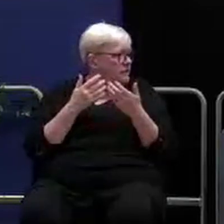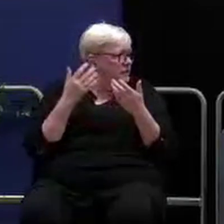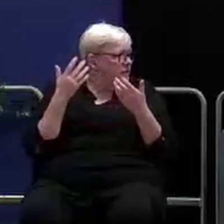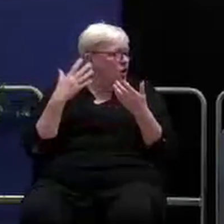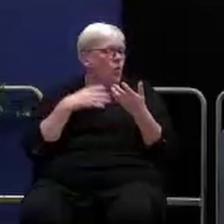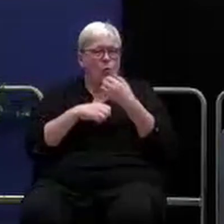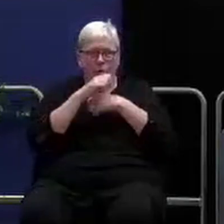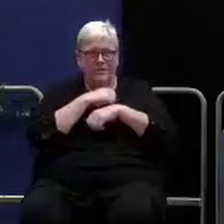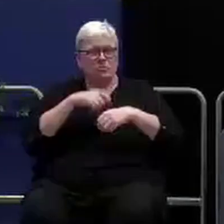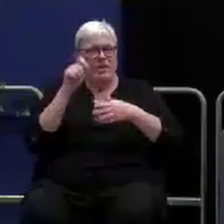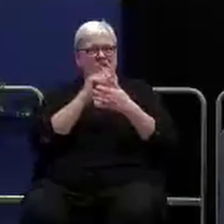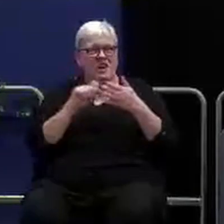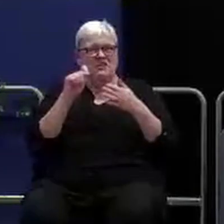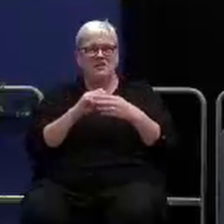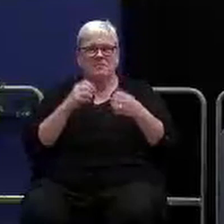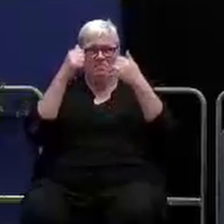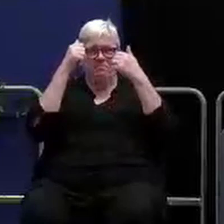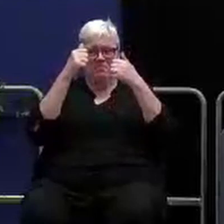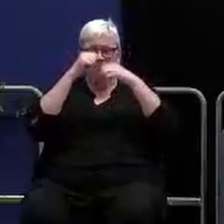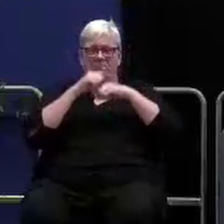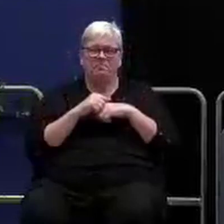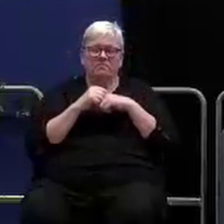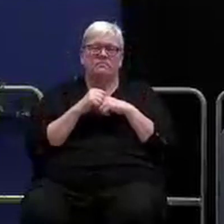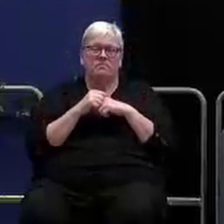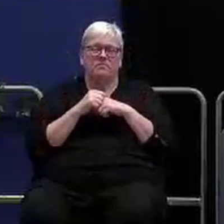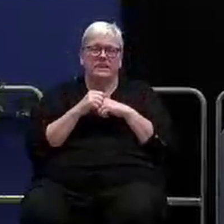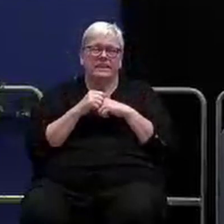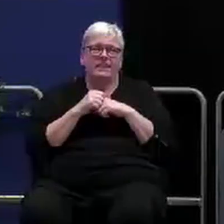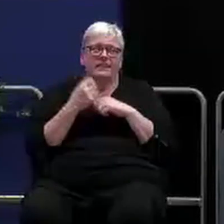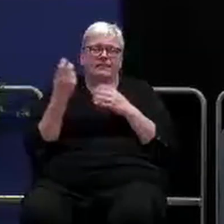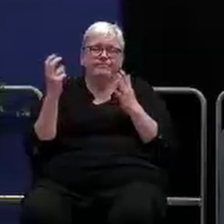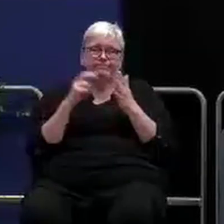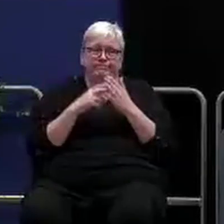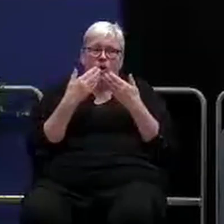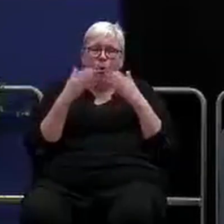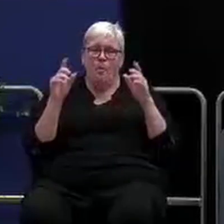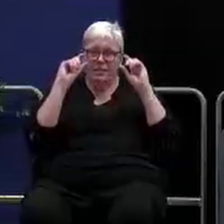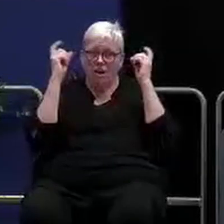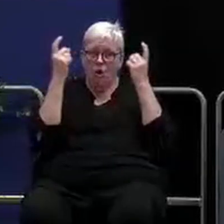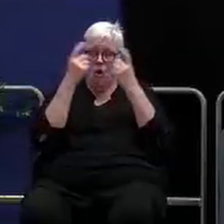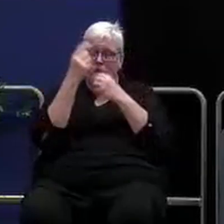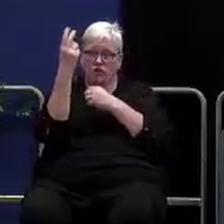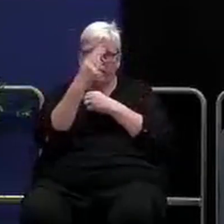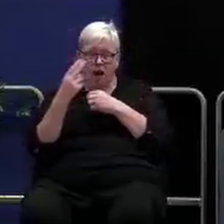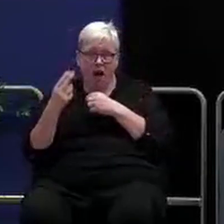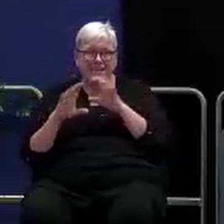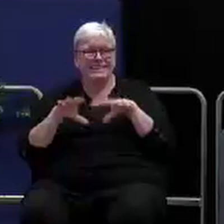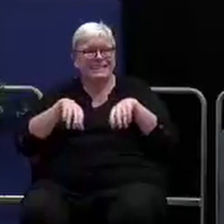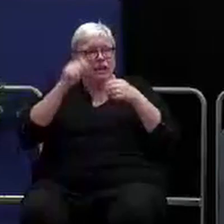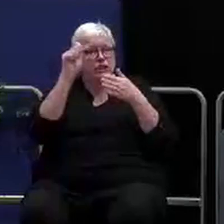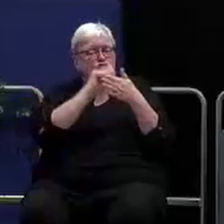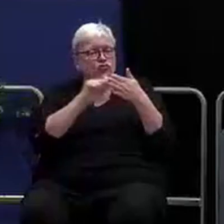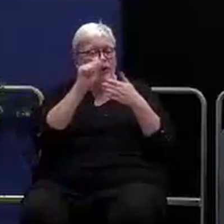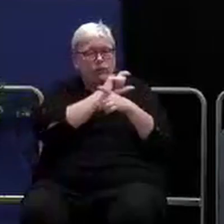writer, as you do. So I signed up for an Open College of Arts Starting to Write course, and one